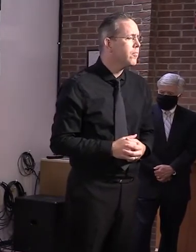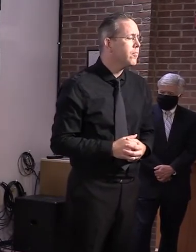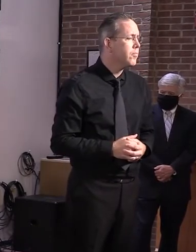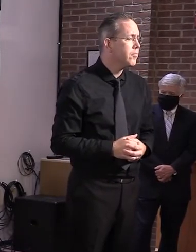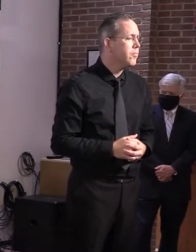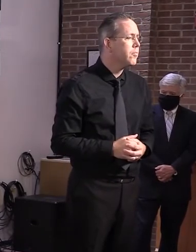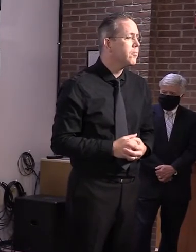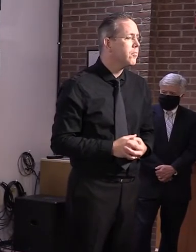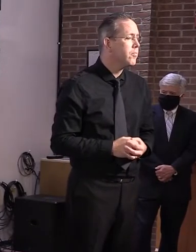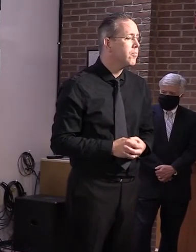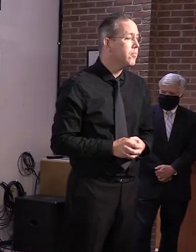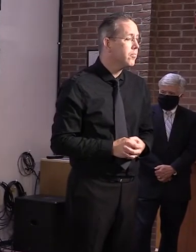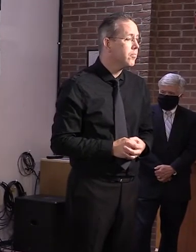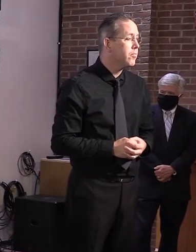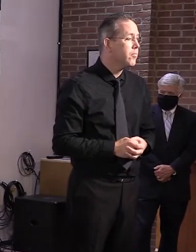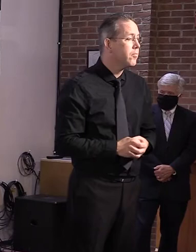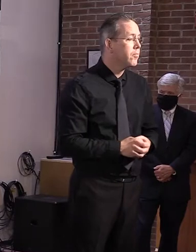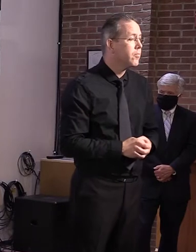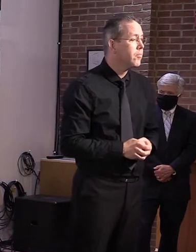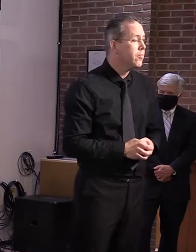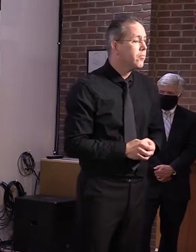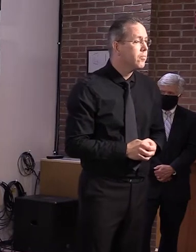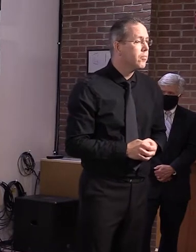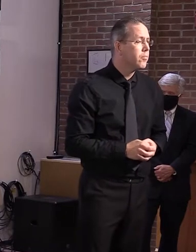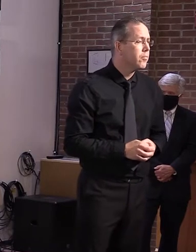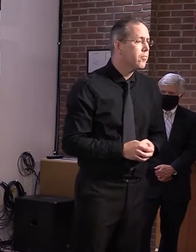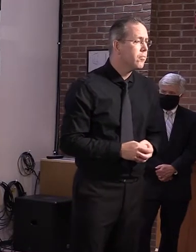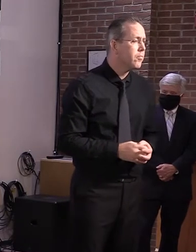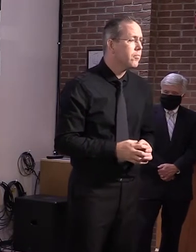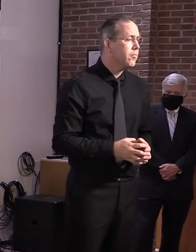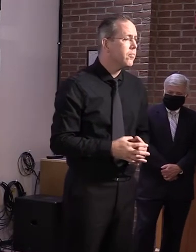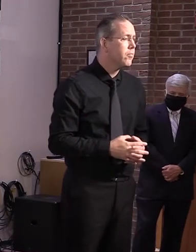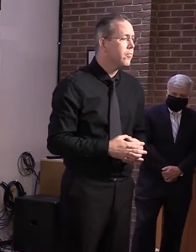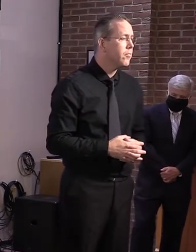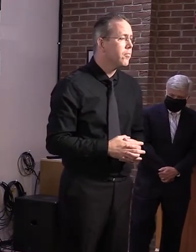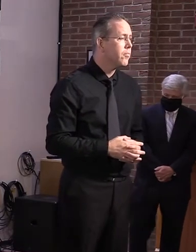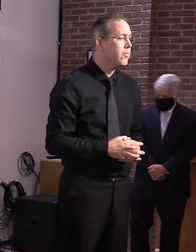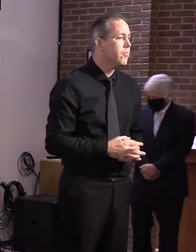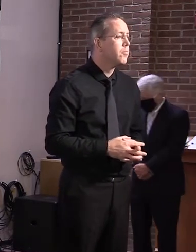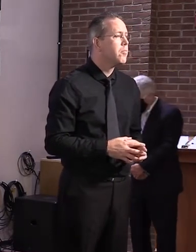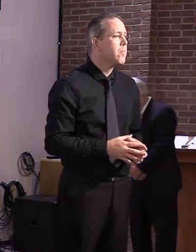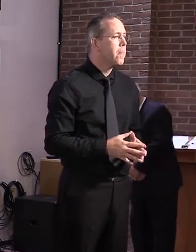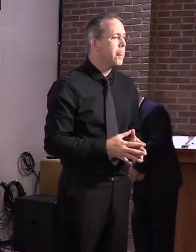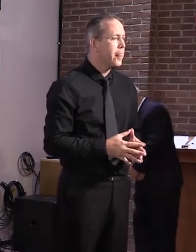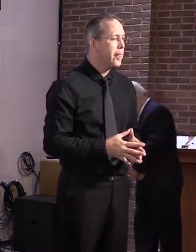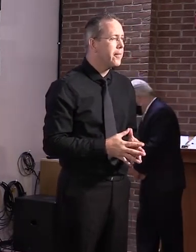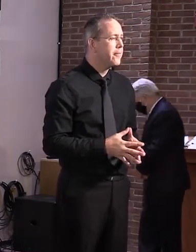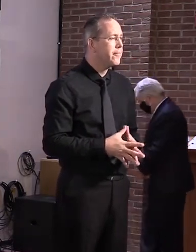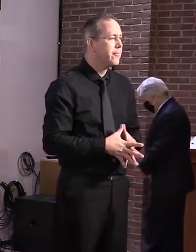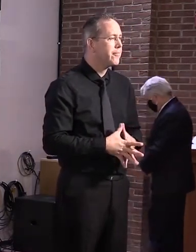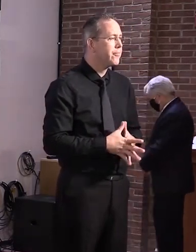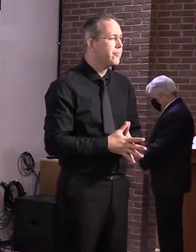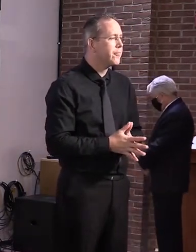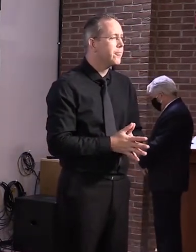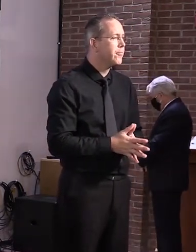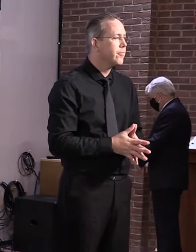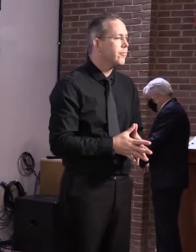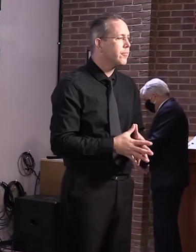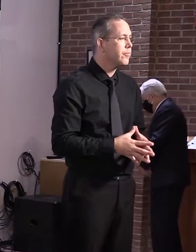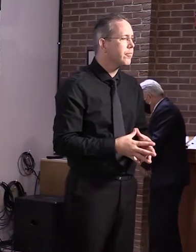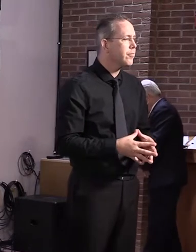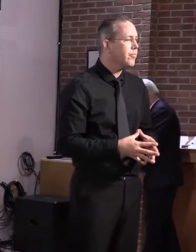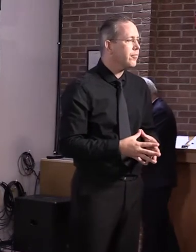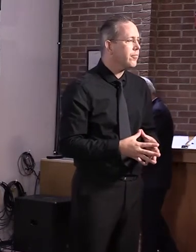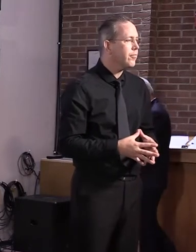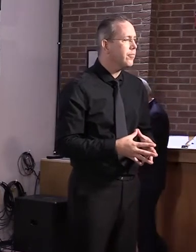gatherings off campus and into the public? So, for instance, pushing more students into off-campus